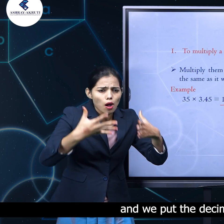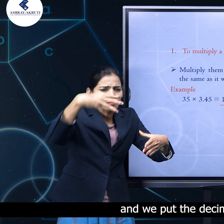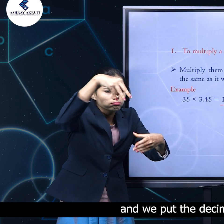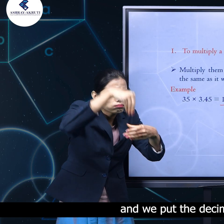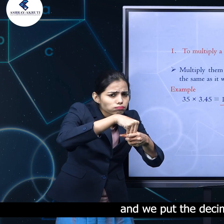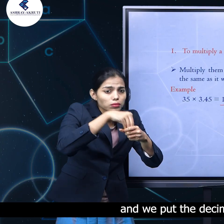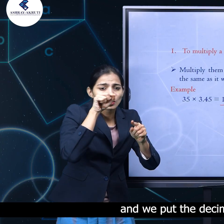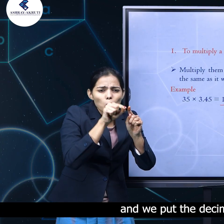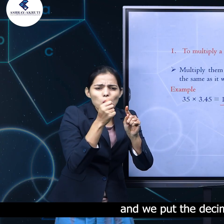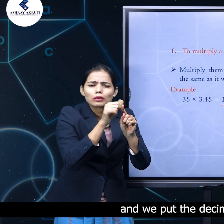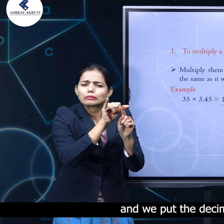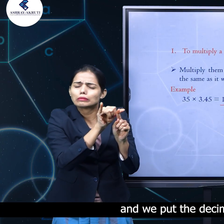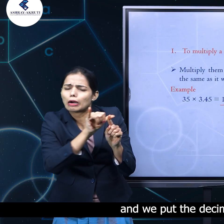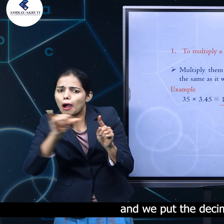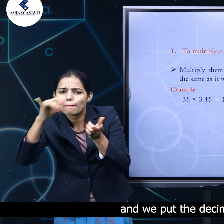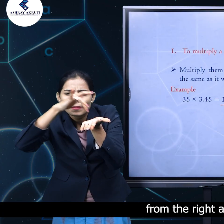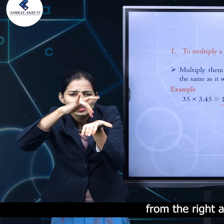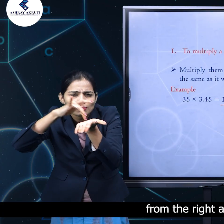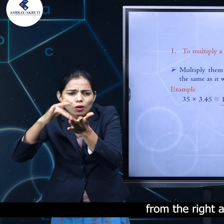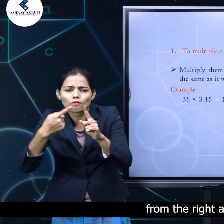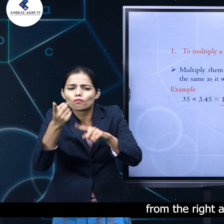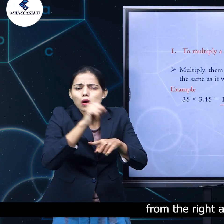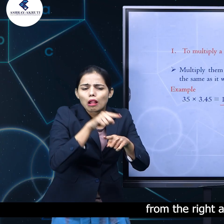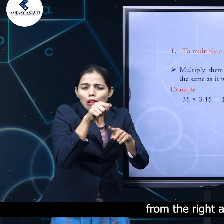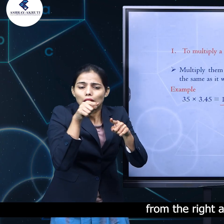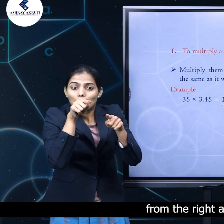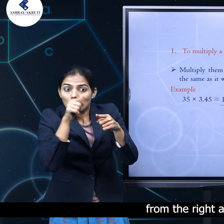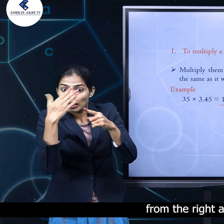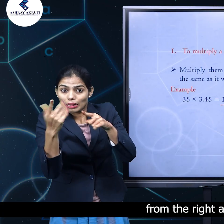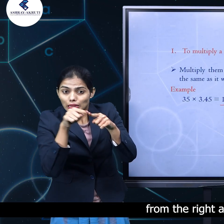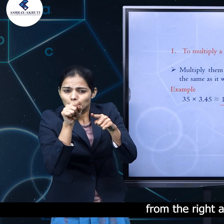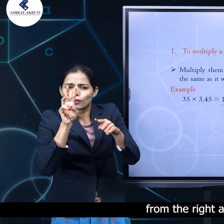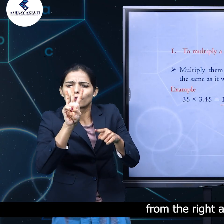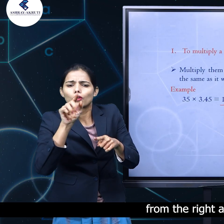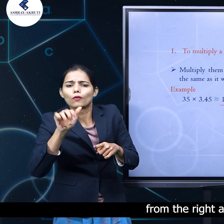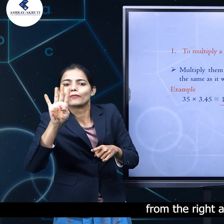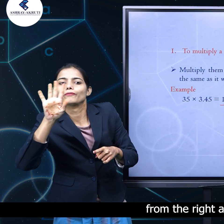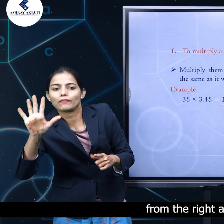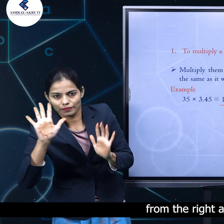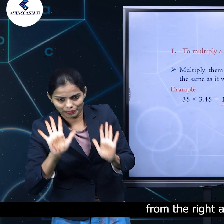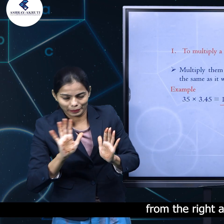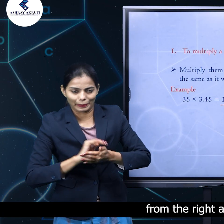the decimal at the same place from the right as it was in 3.45.